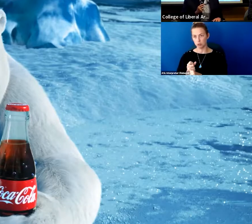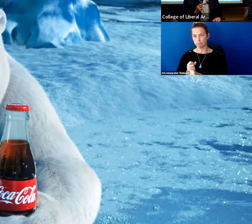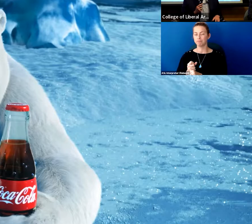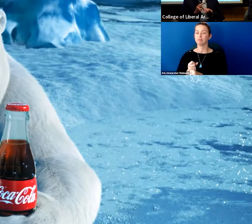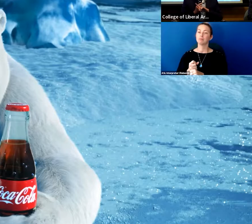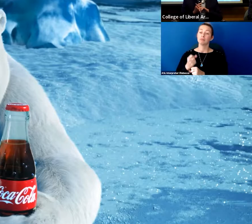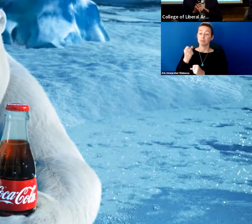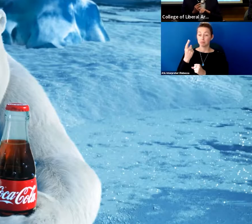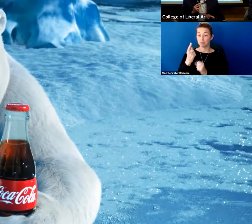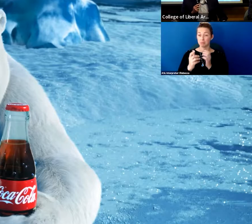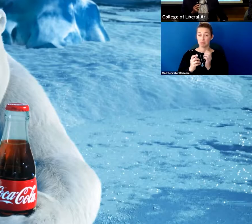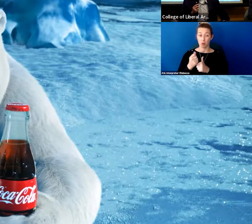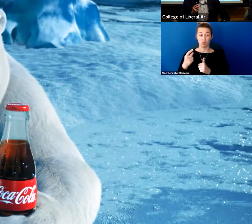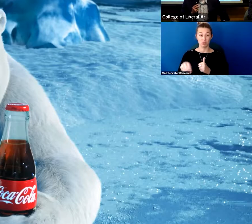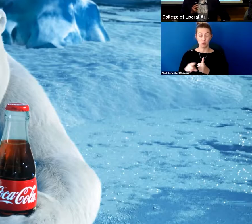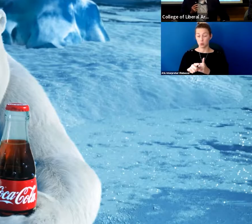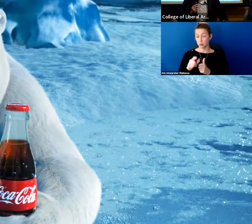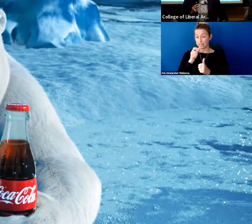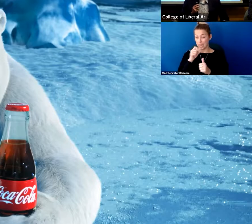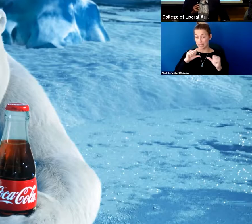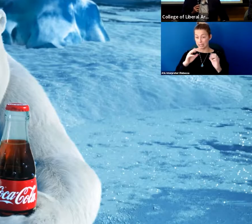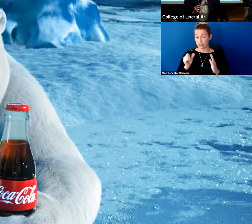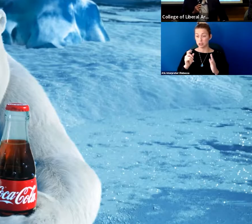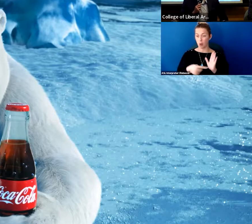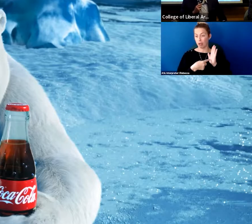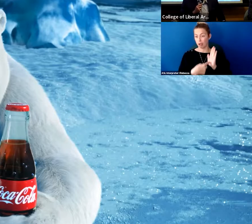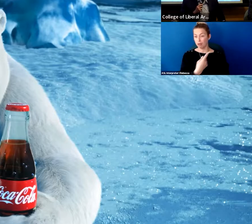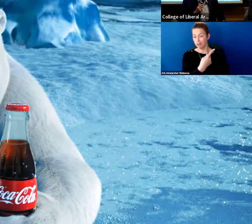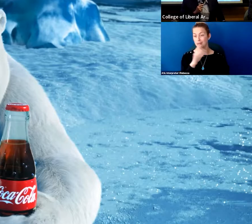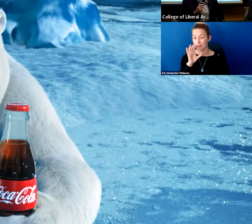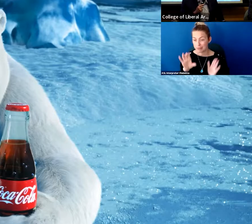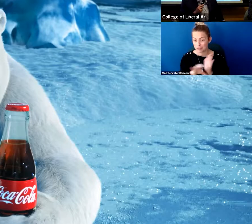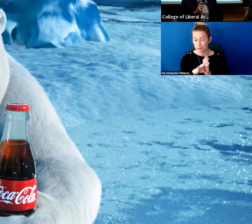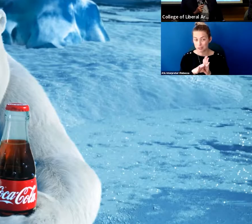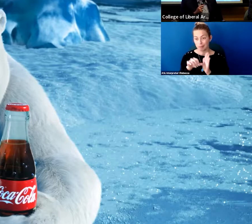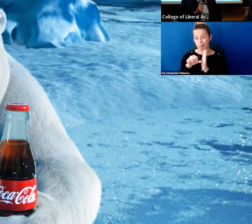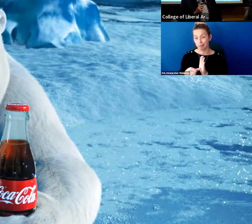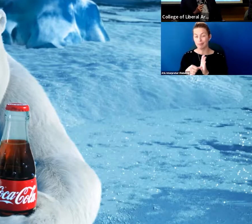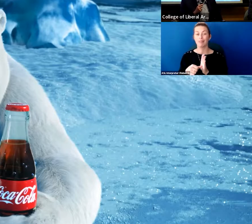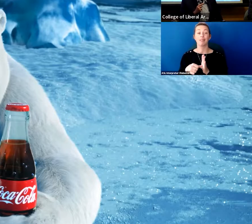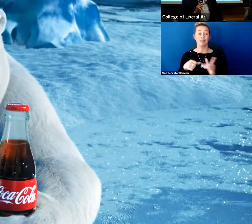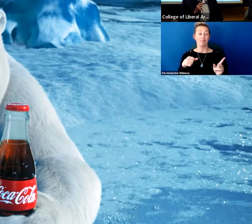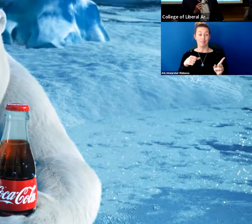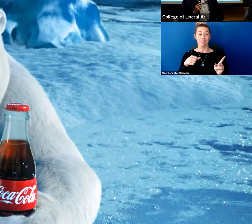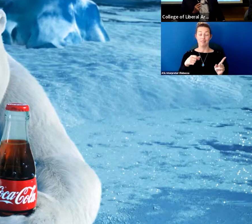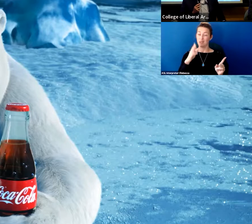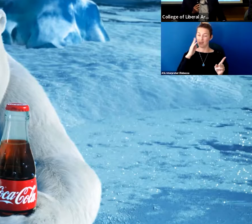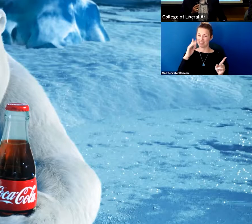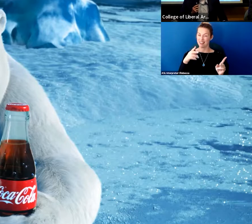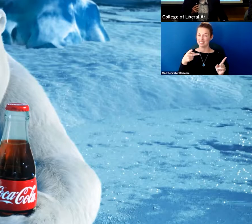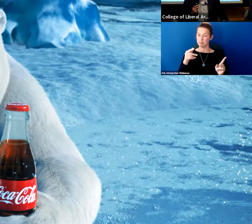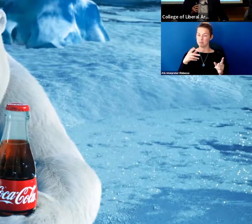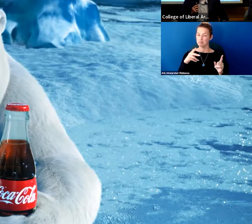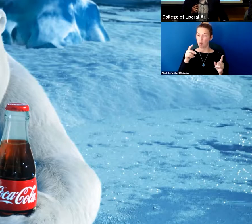scientists, this is the face of climate change, right? The polar bear, the cute, cuddly polar bear that Coca-Cola made famous